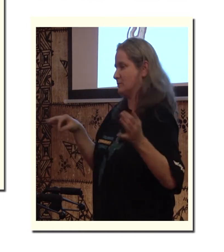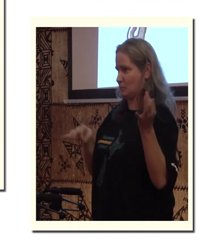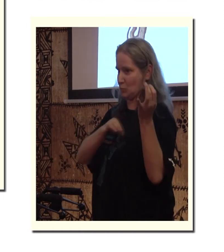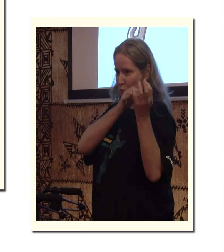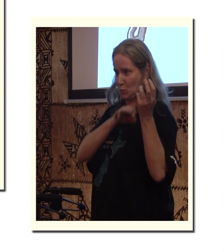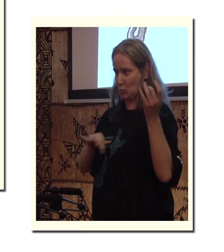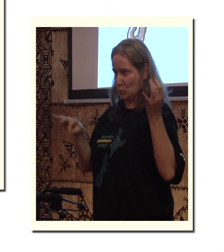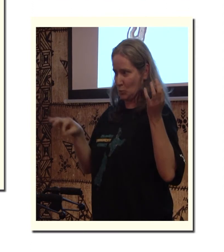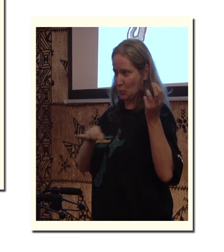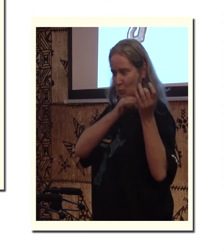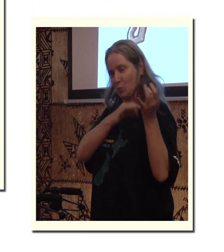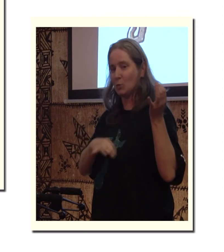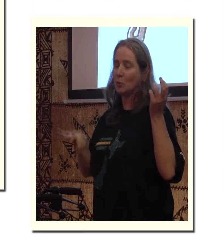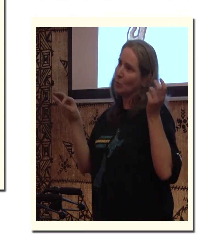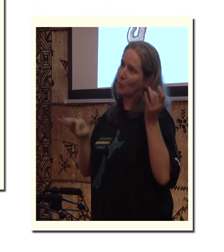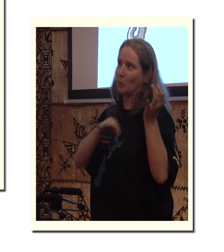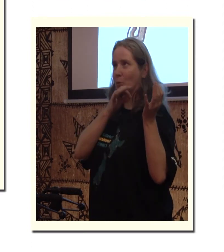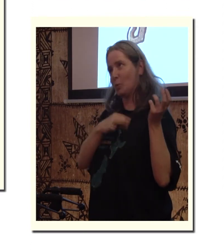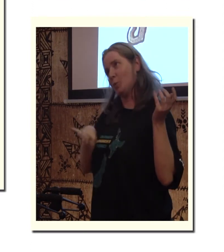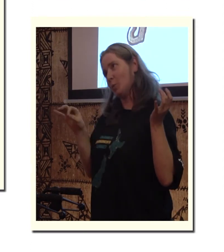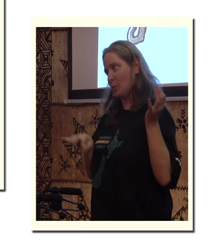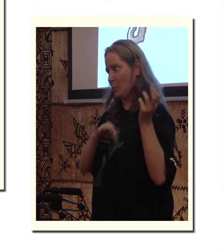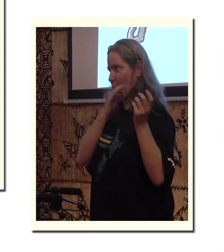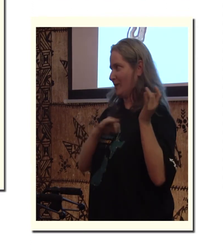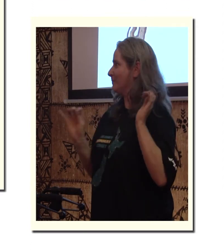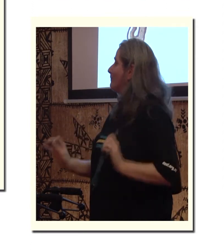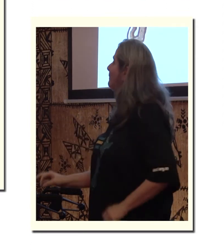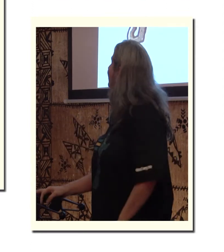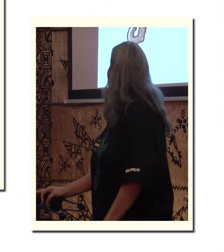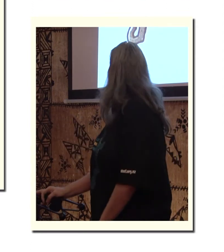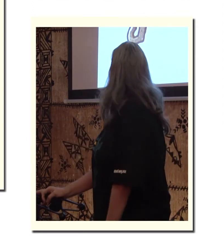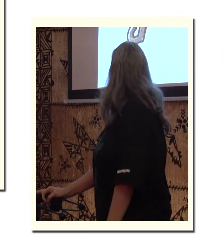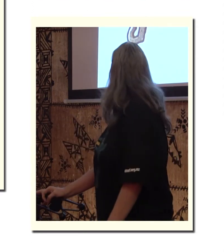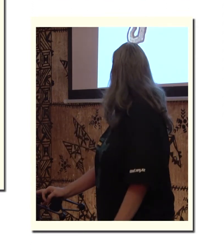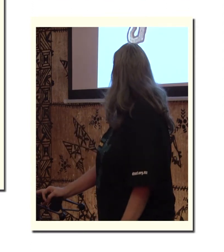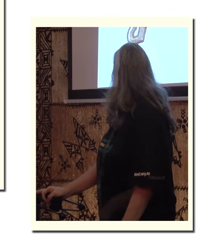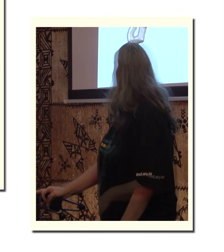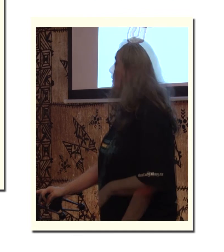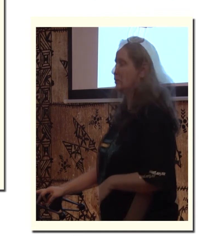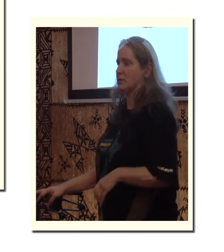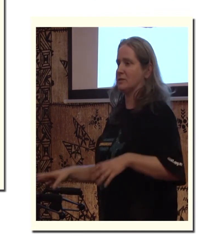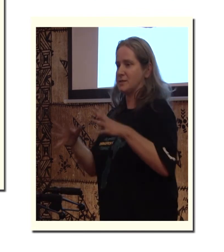the violin. Do, do, do, do, do, do.